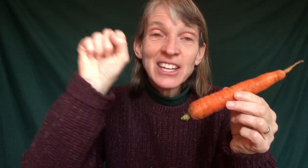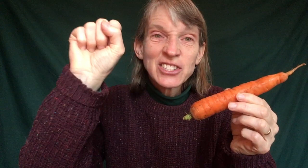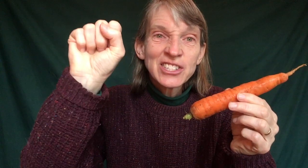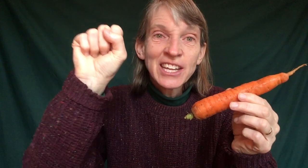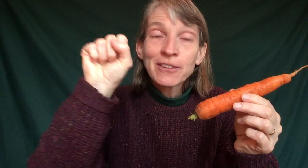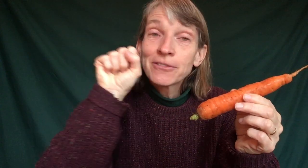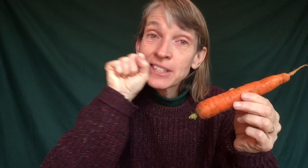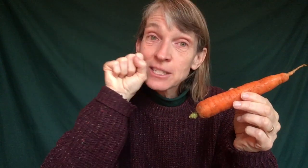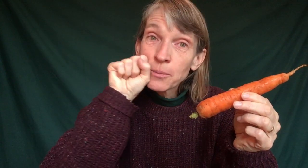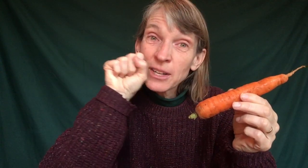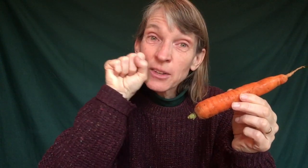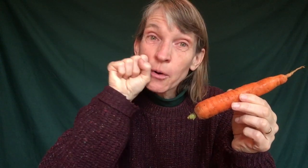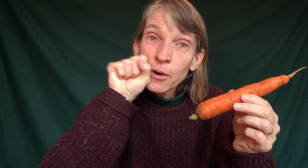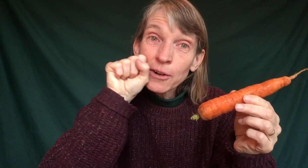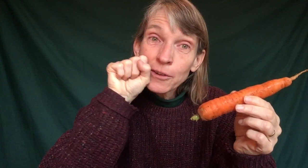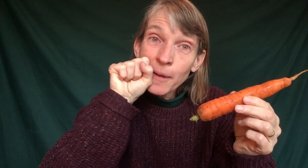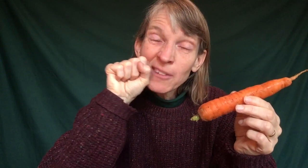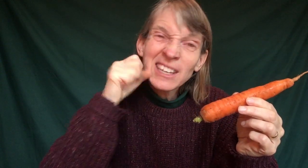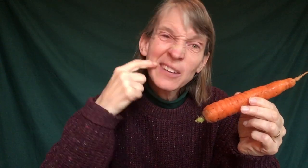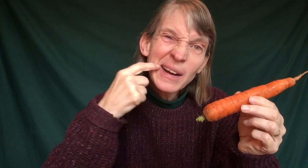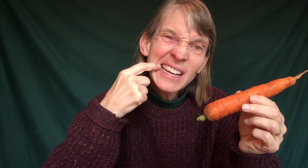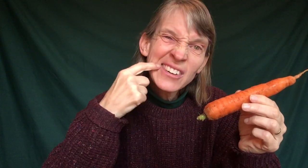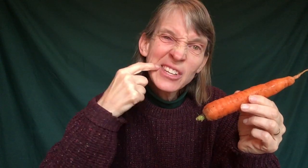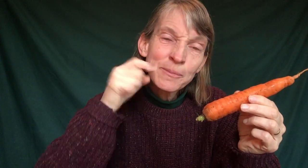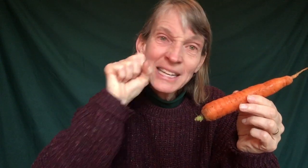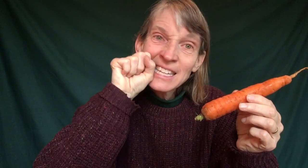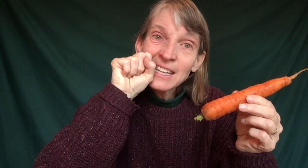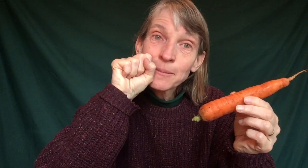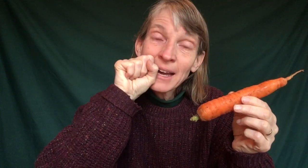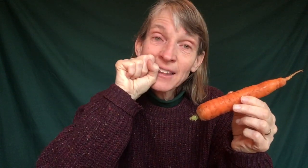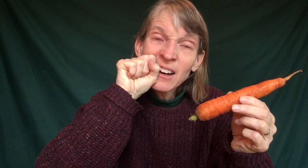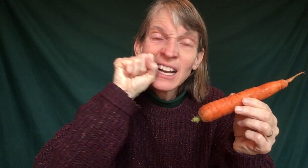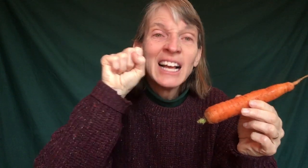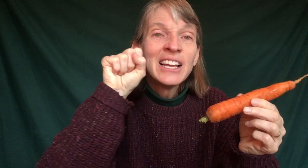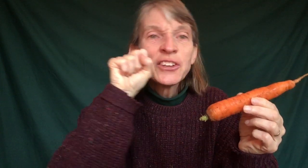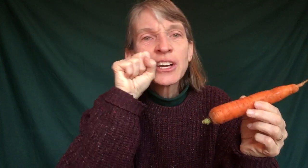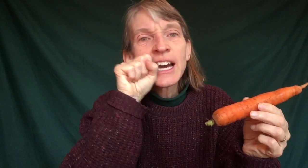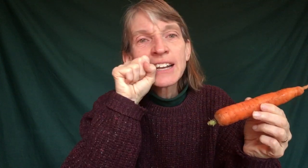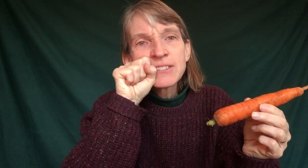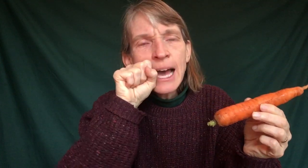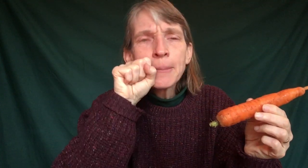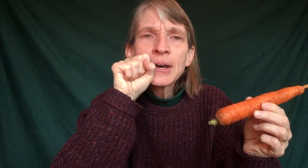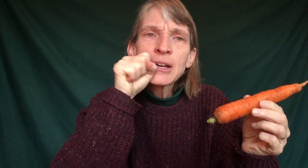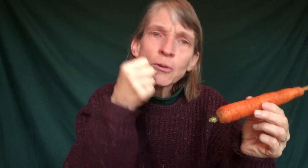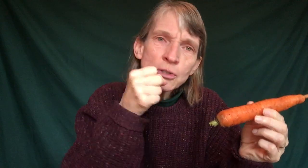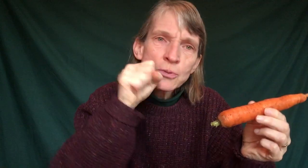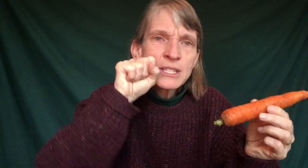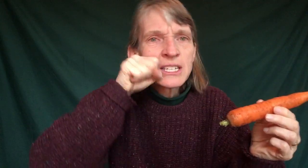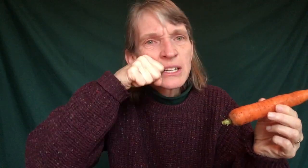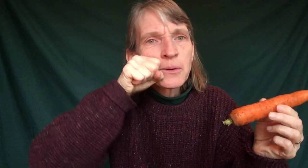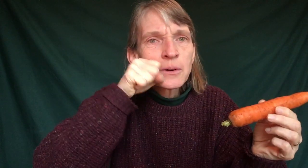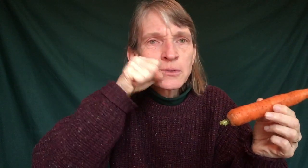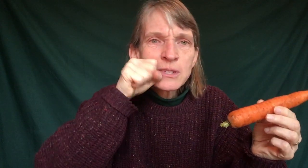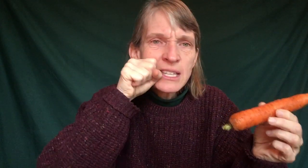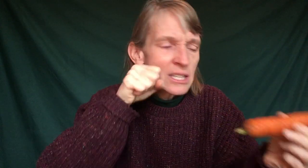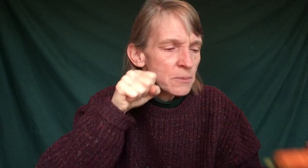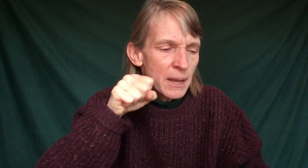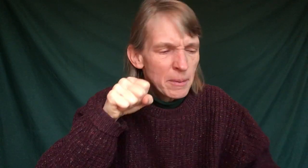So you take your fist and put it in the corner of your mouth like you're biting it with your big teeth back there. You can kind of tap it or twist it this way. People